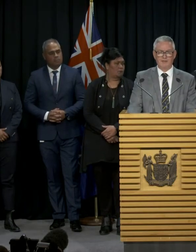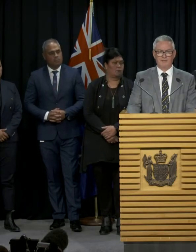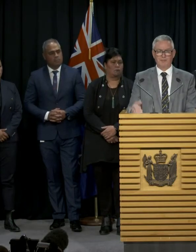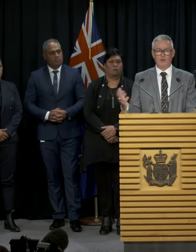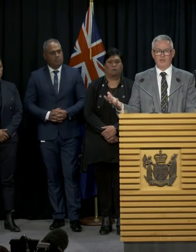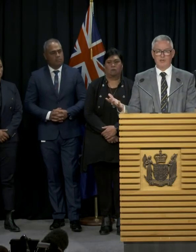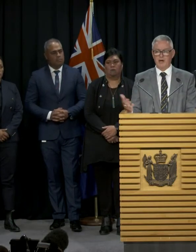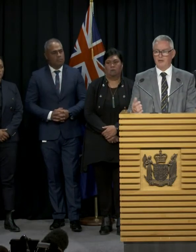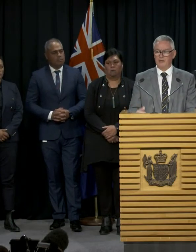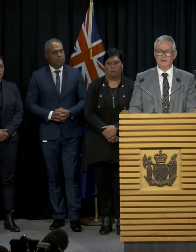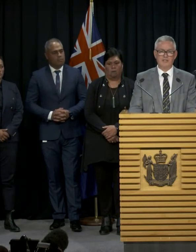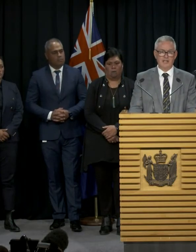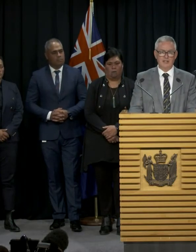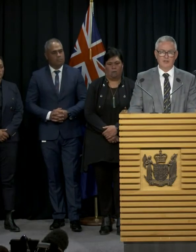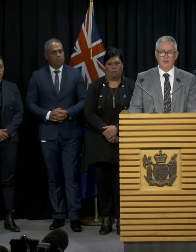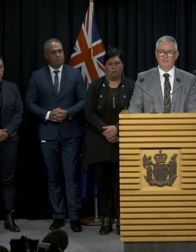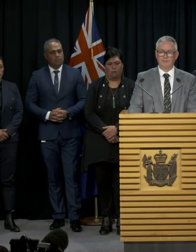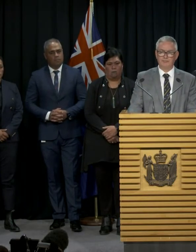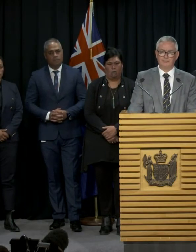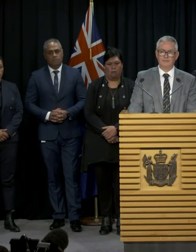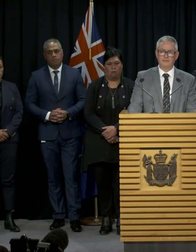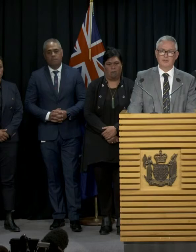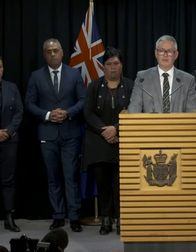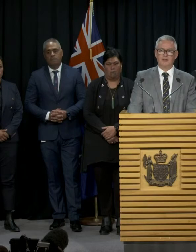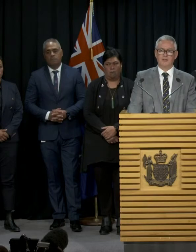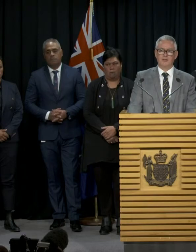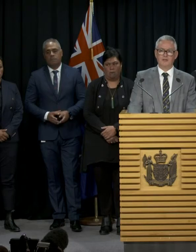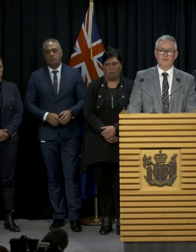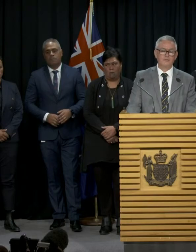want to be talking about in 10 years' time. With